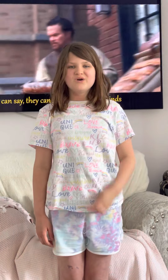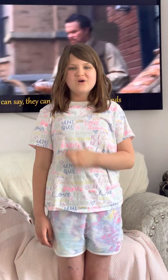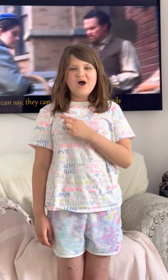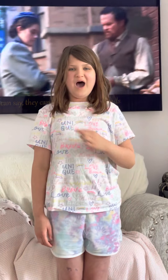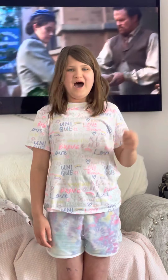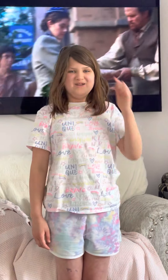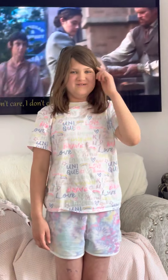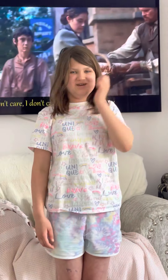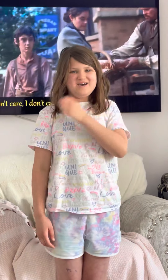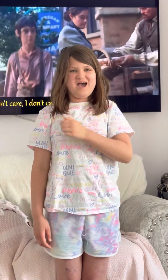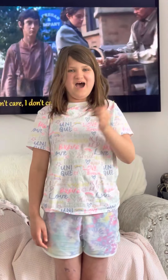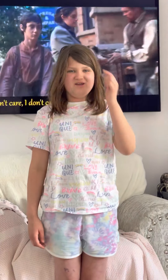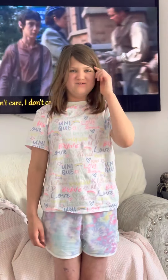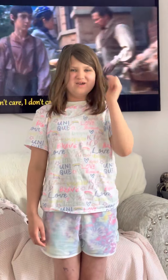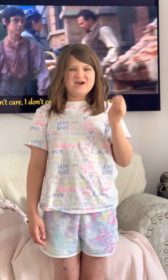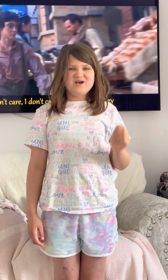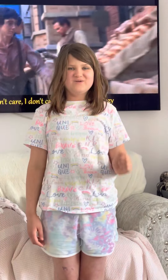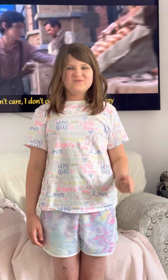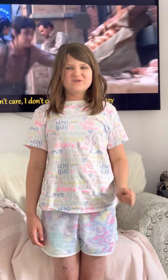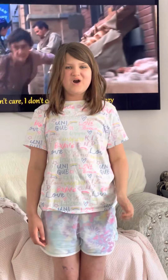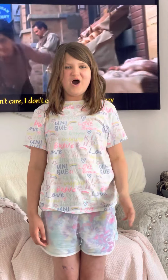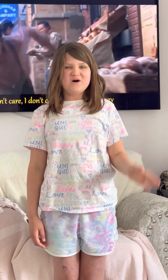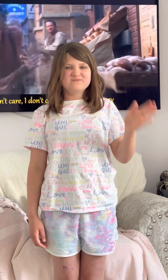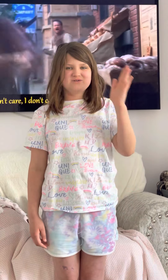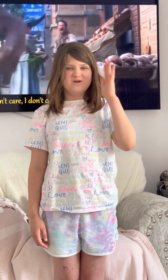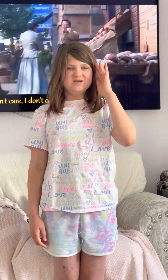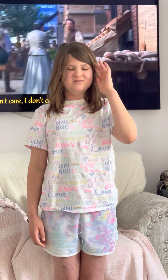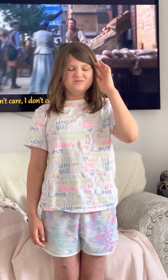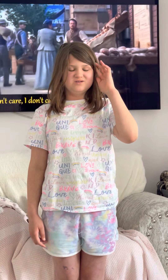I don't care, I don't care if you call me crazy.